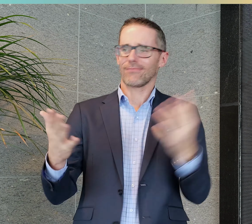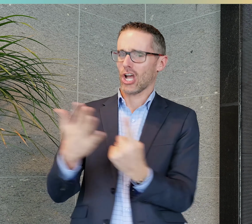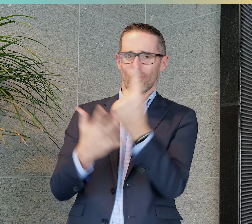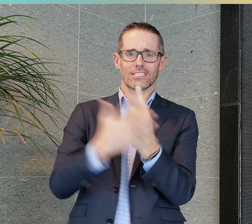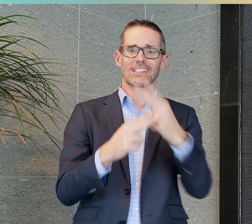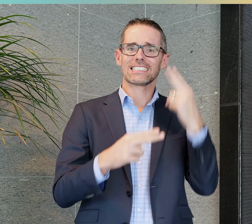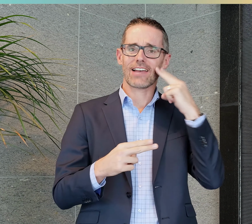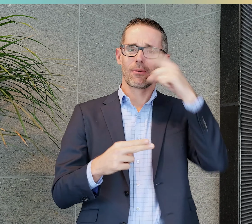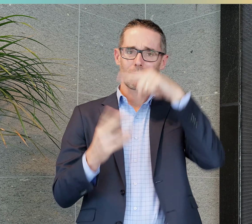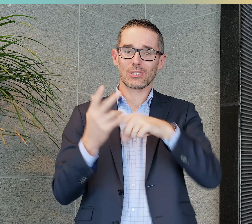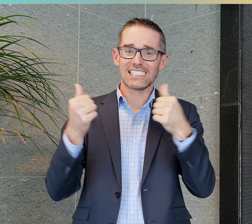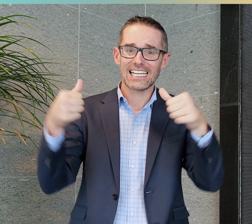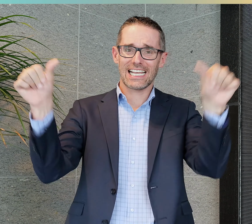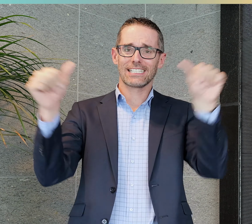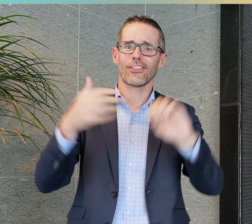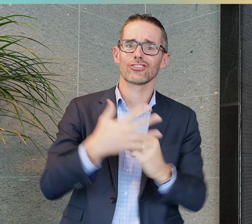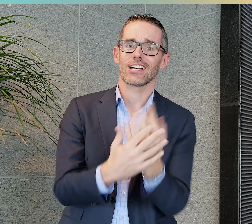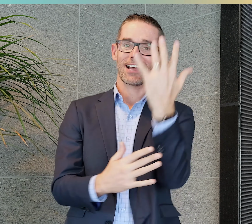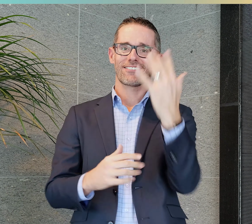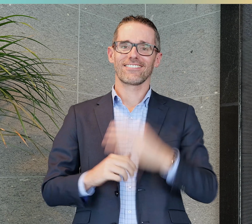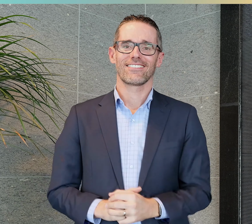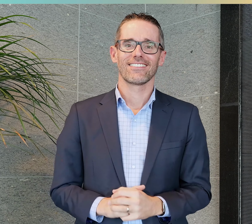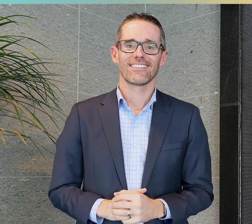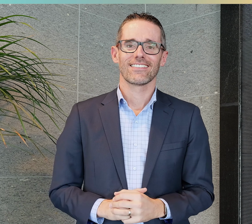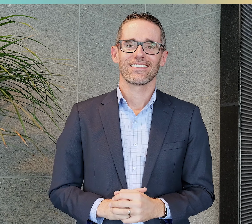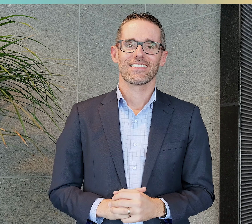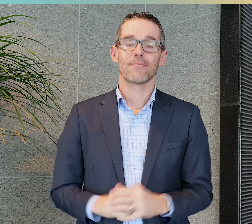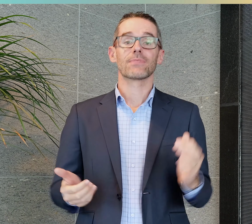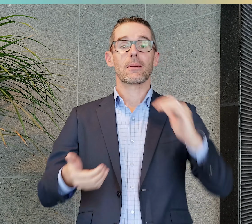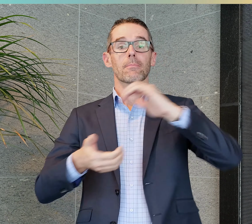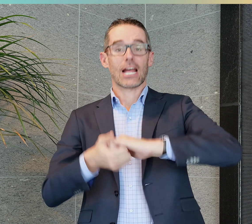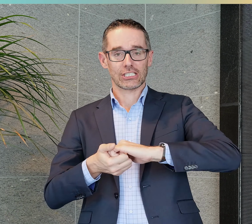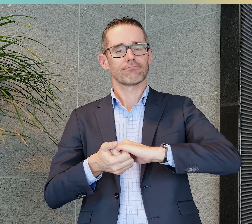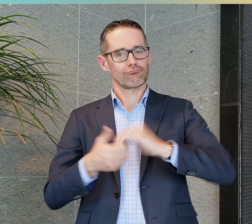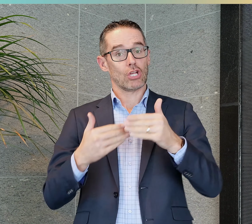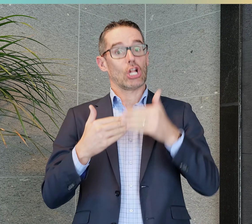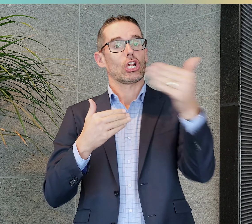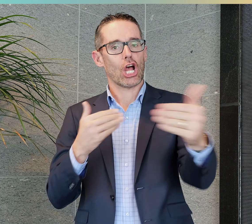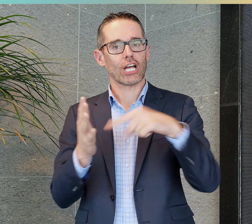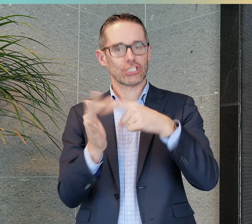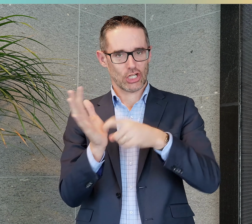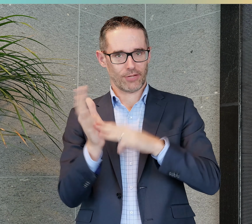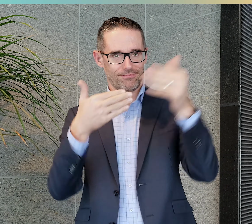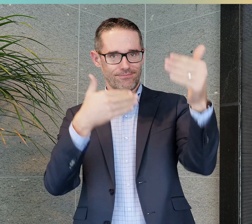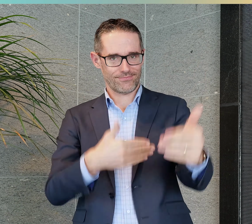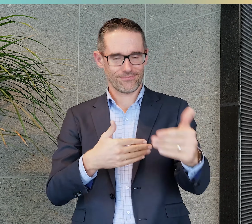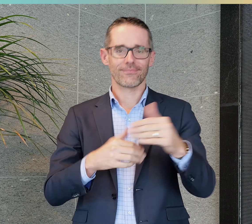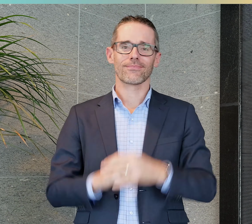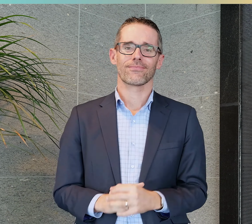and opportunities for deaf people to succeed and thrive. This partnership is a long-term